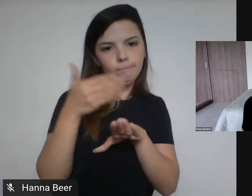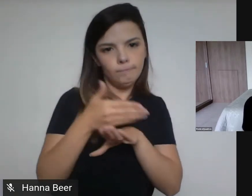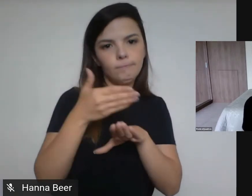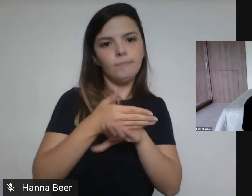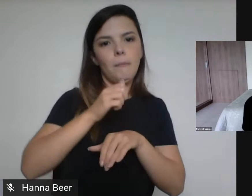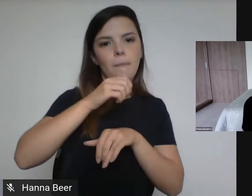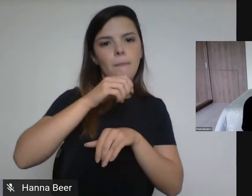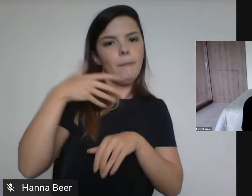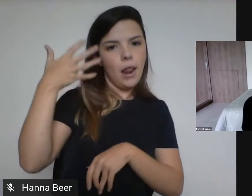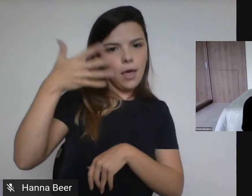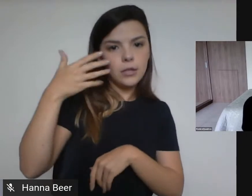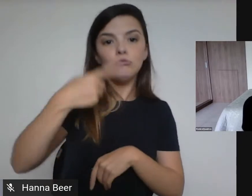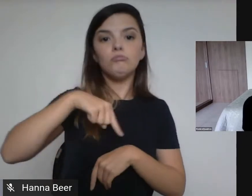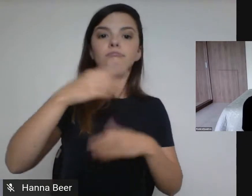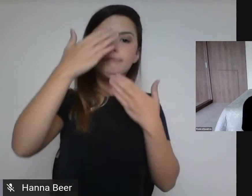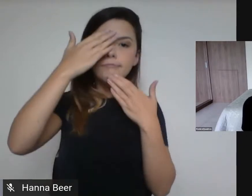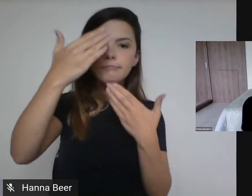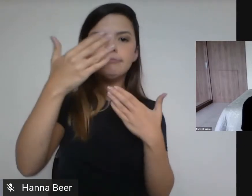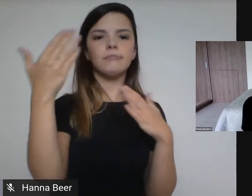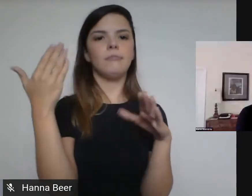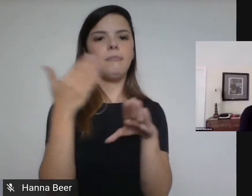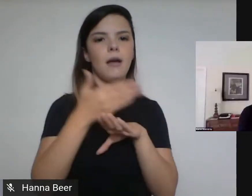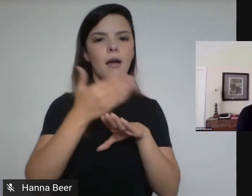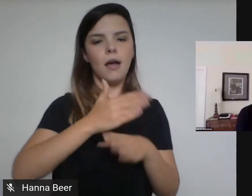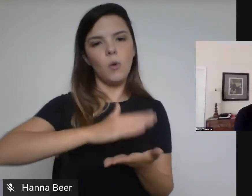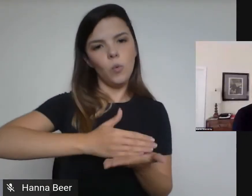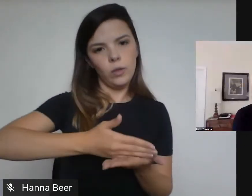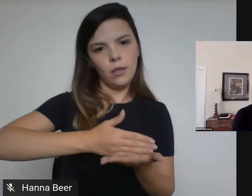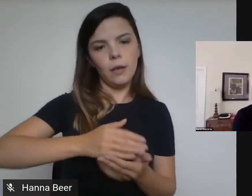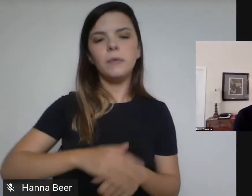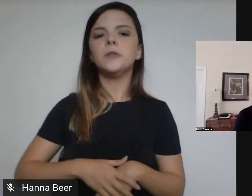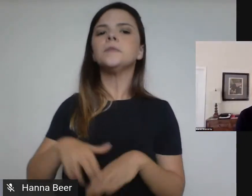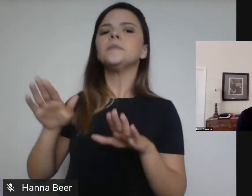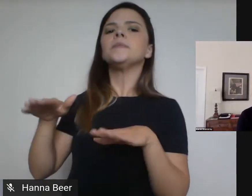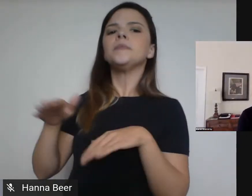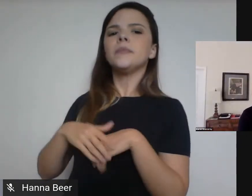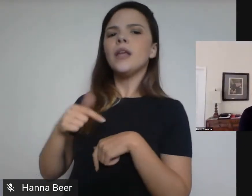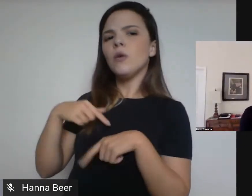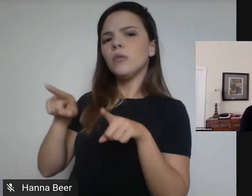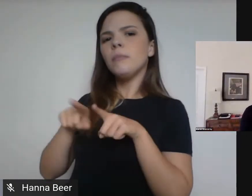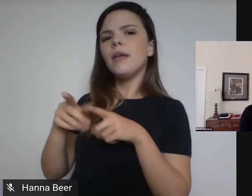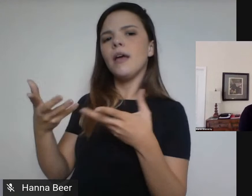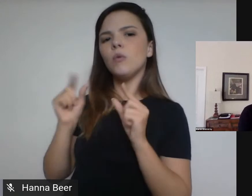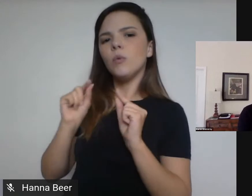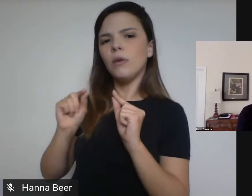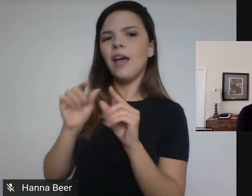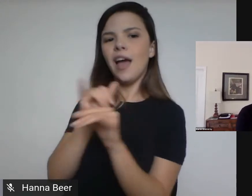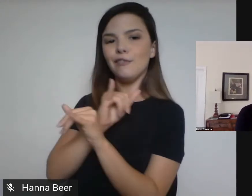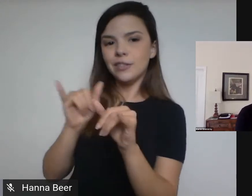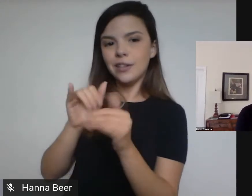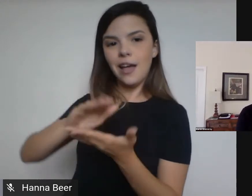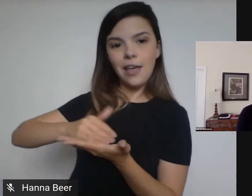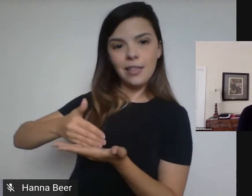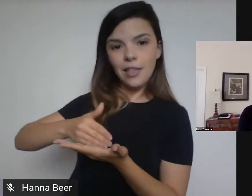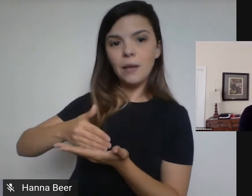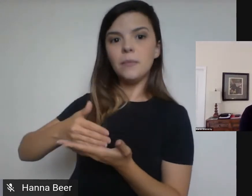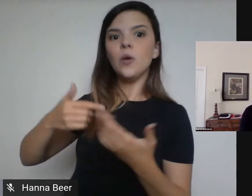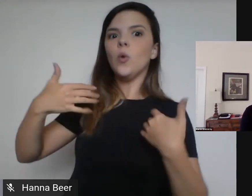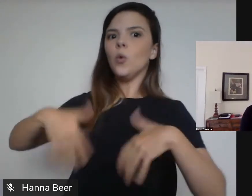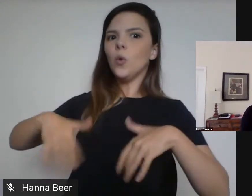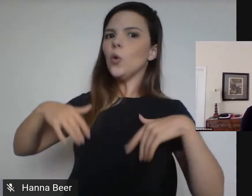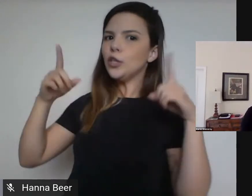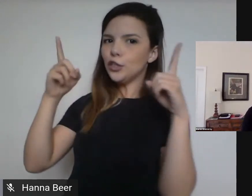their contribution. I just want to say to the interpreters, it was really hard